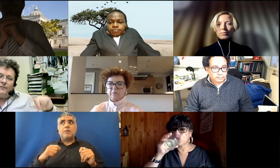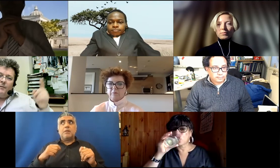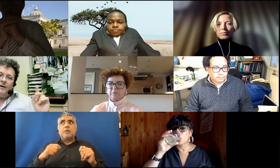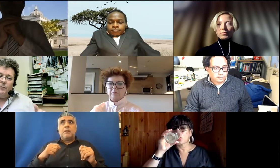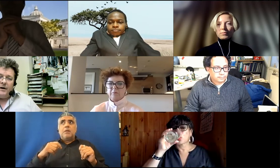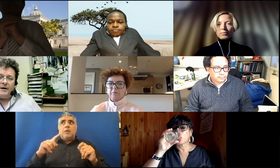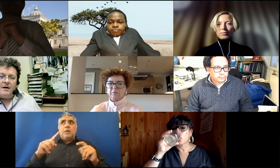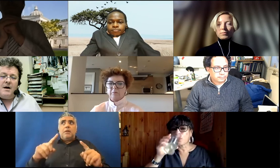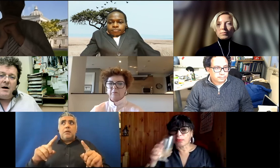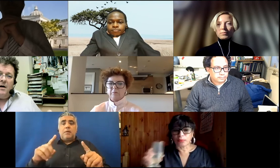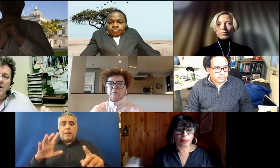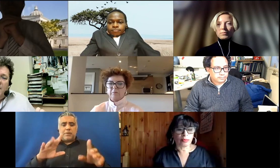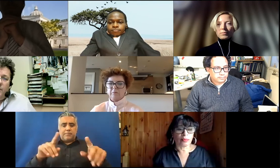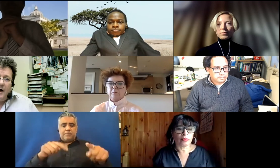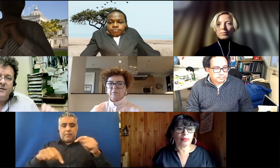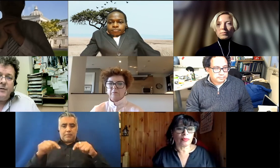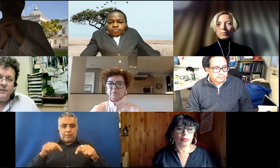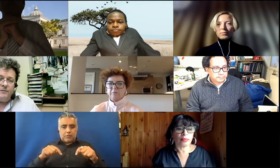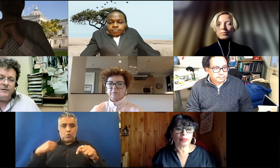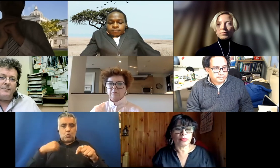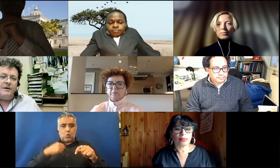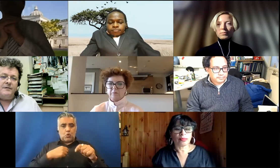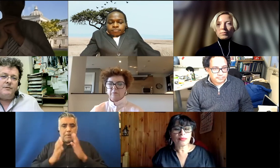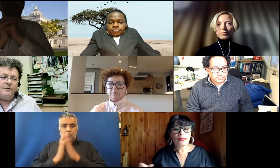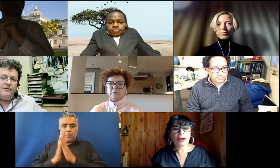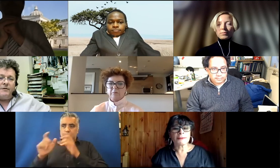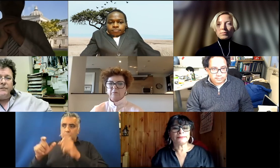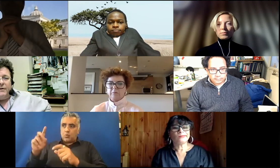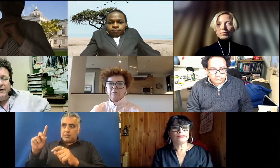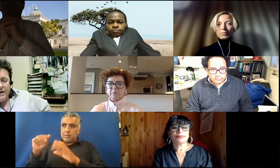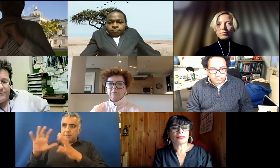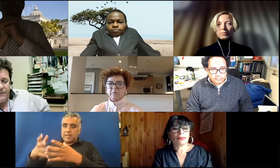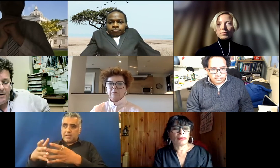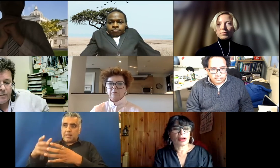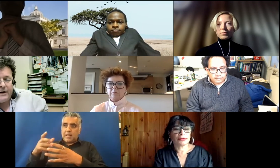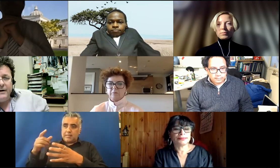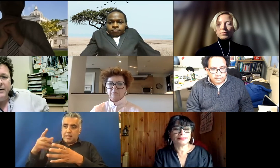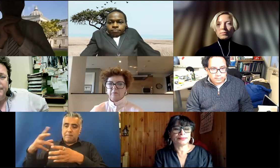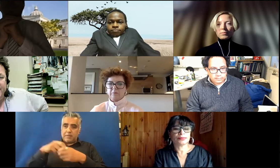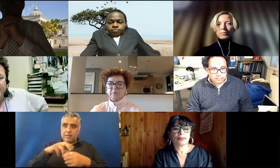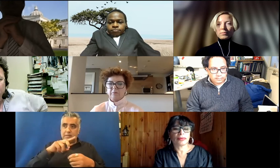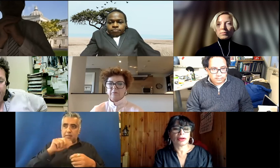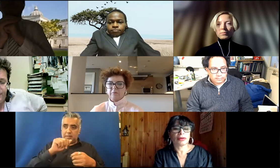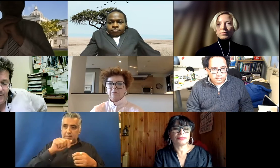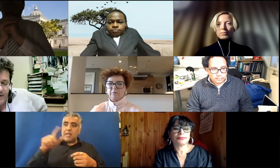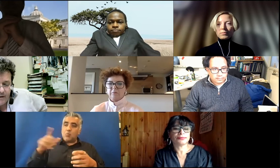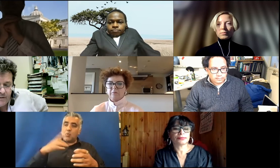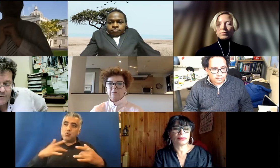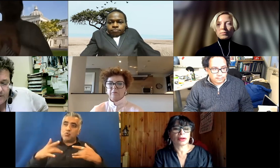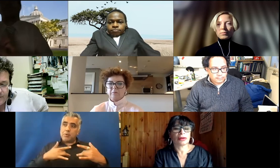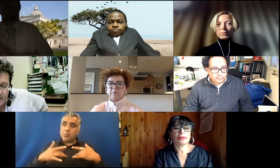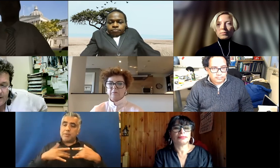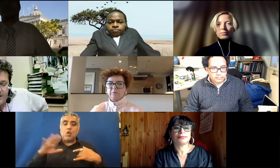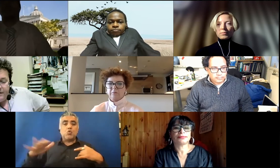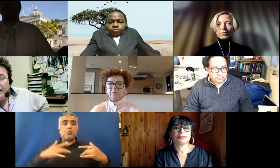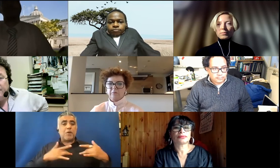let's start from another way. Yeah? We ask persons with disabilities within the framework from the EDF, what are their concerns? Their